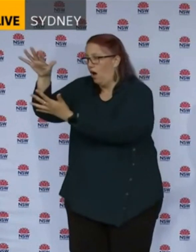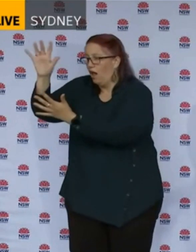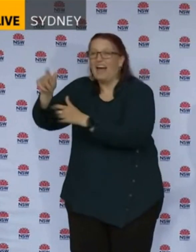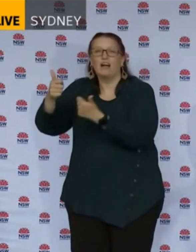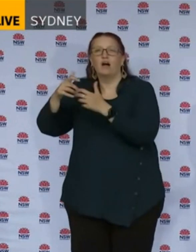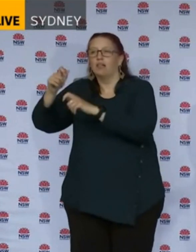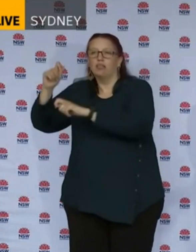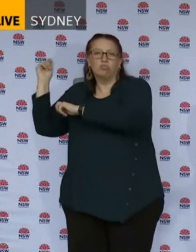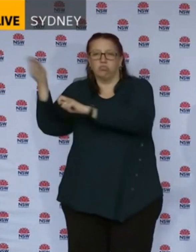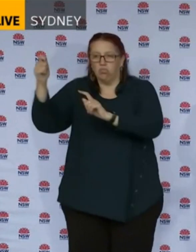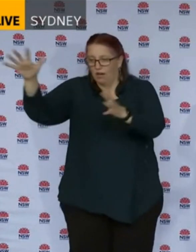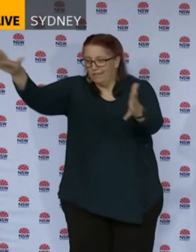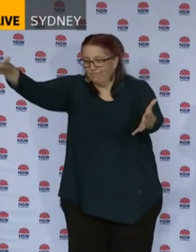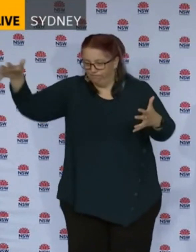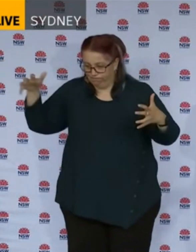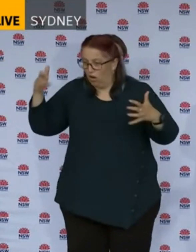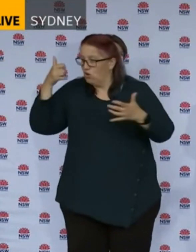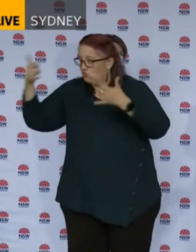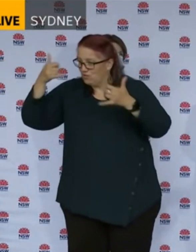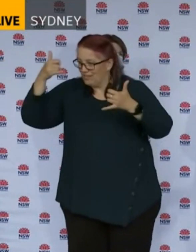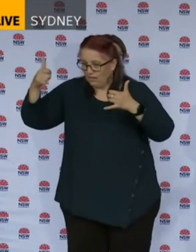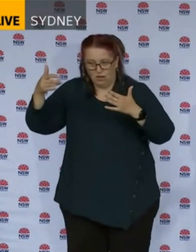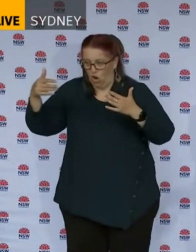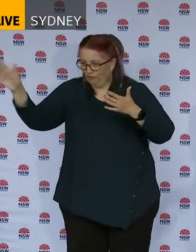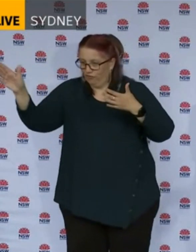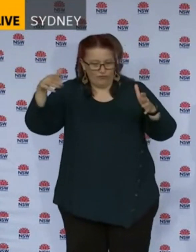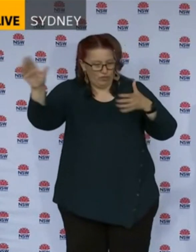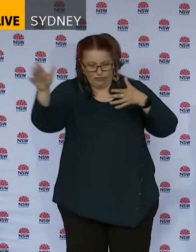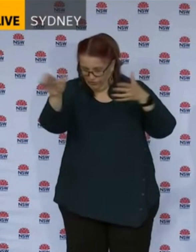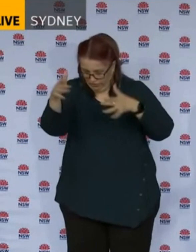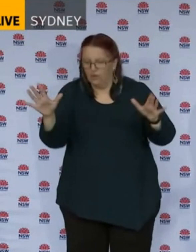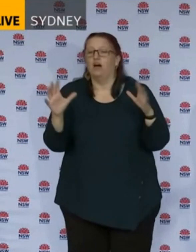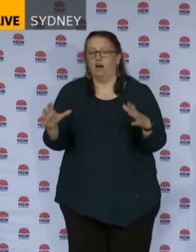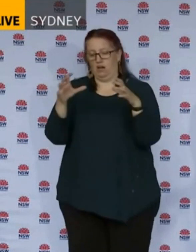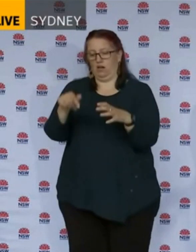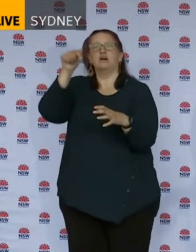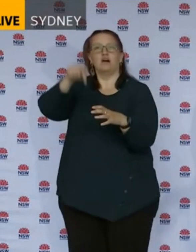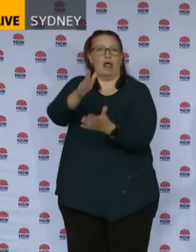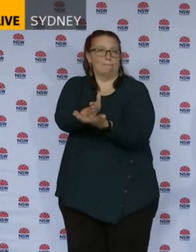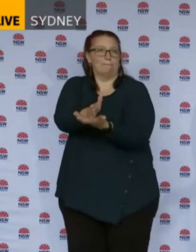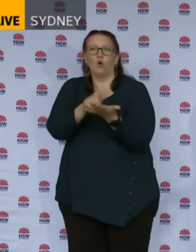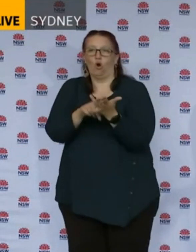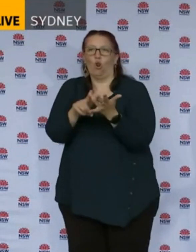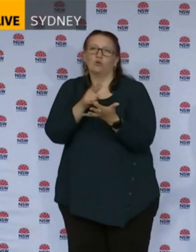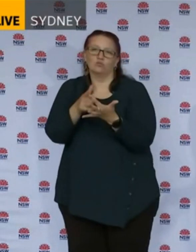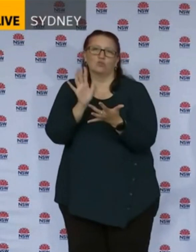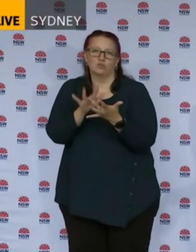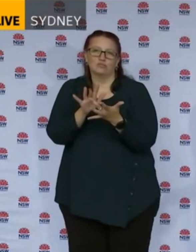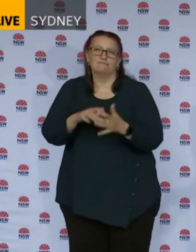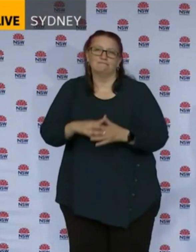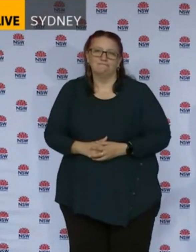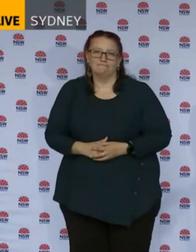people and we then ring everyone and say, by the way, when did you exit the gym? Okay, you're taken